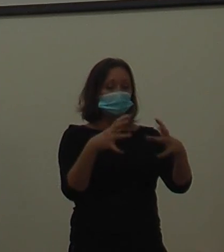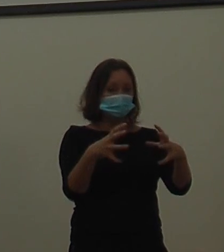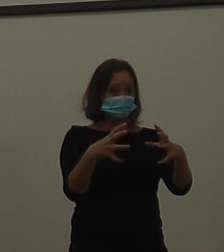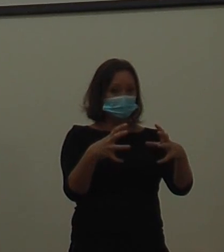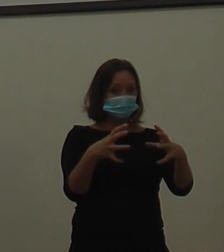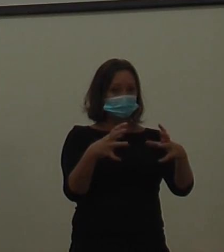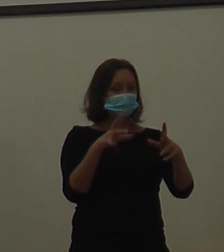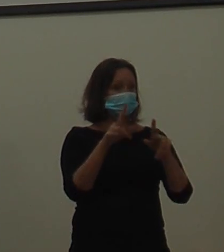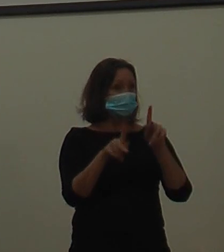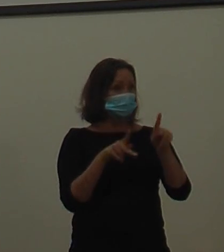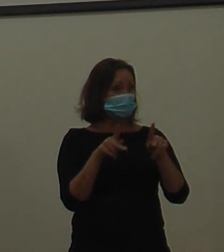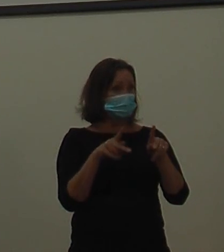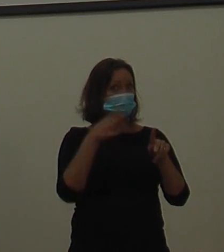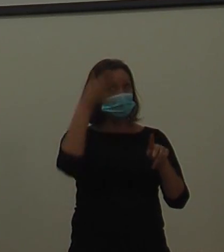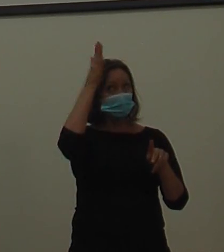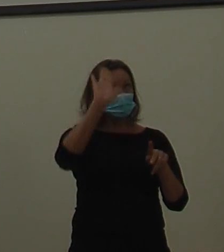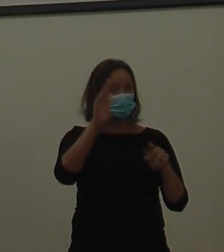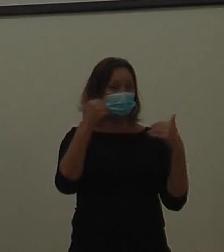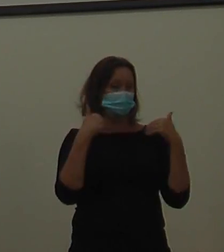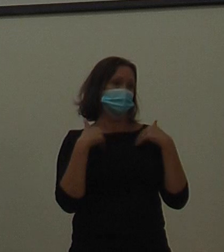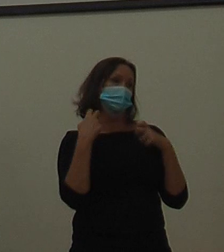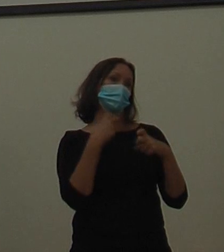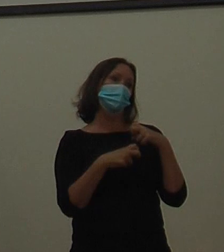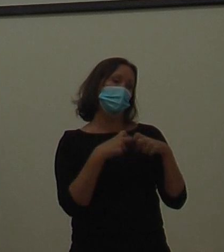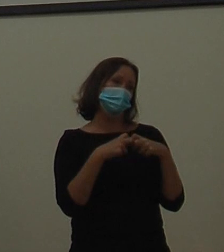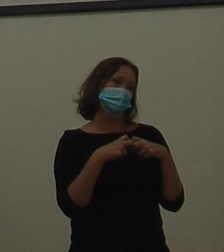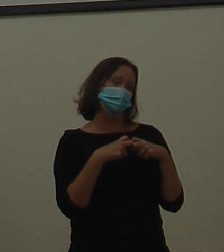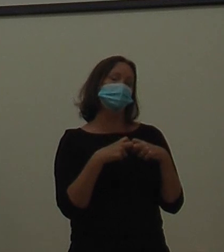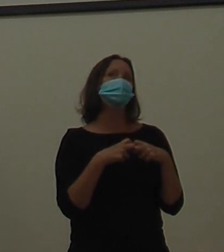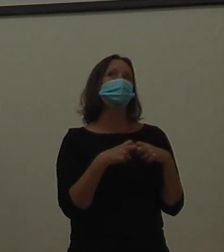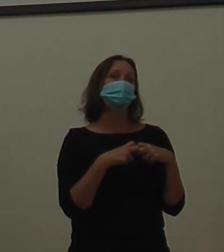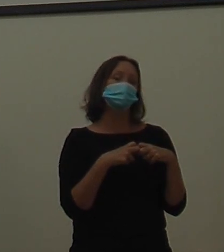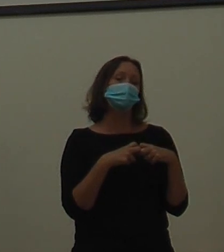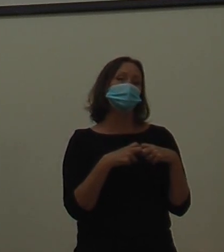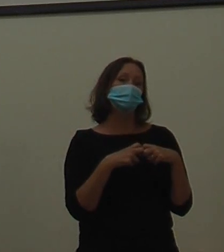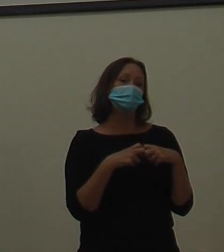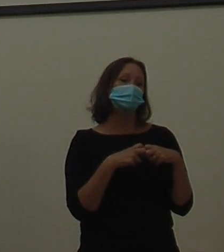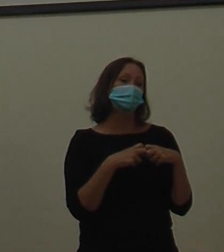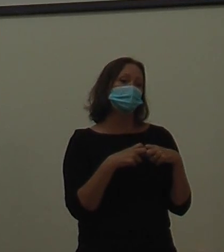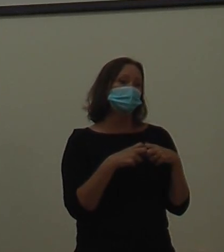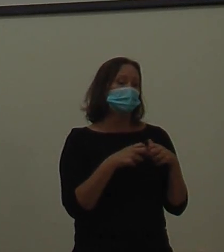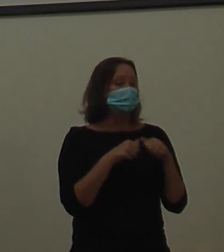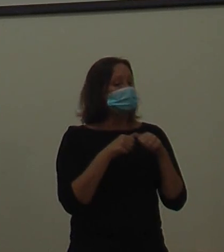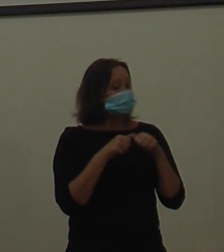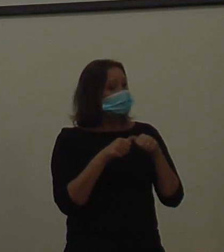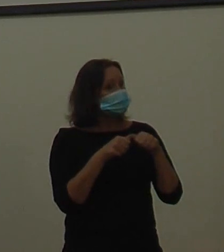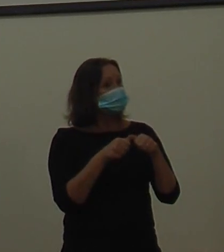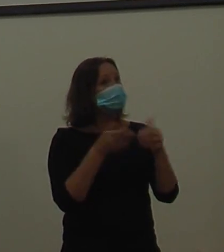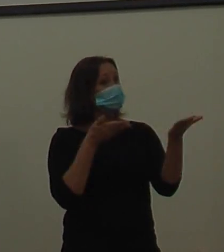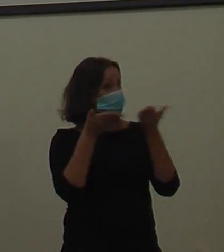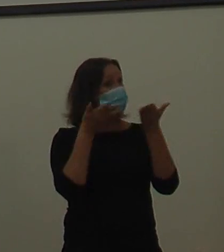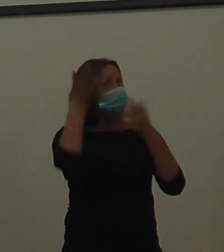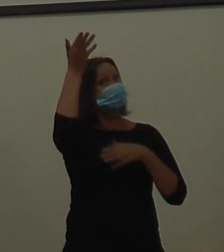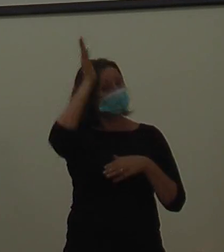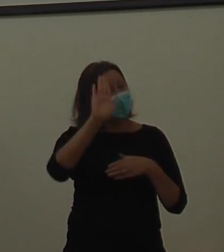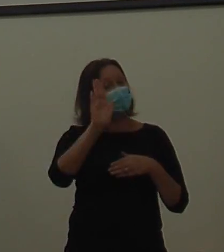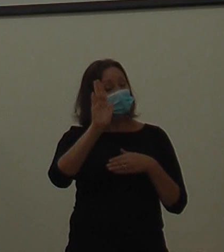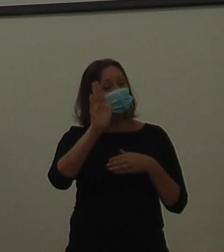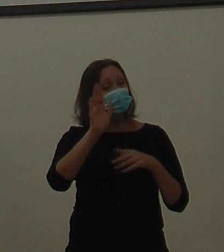have a problem. They continually serve God for a while, and